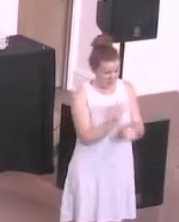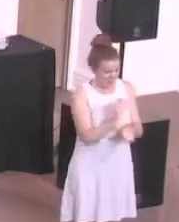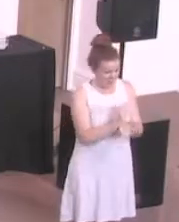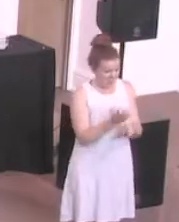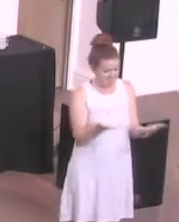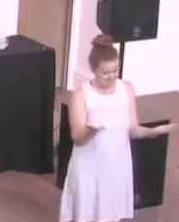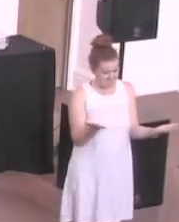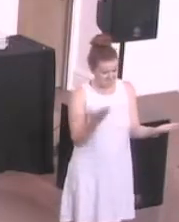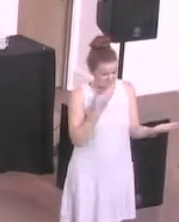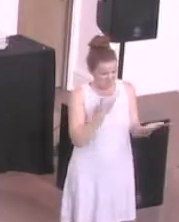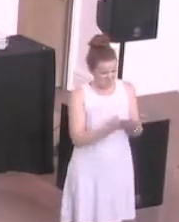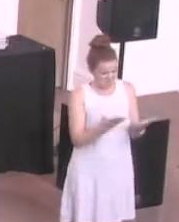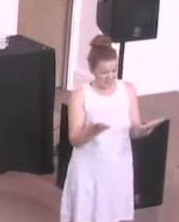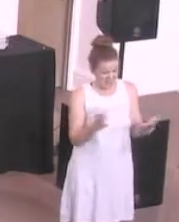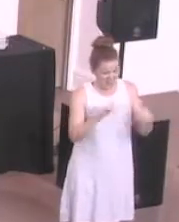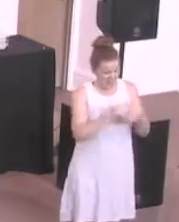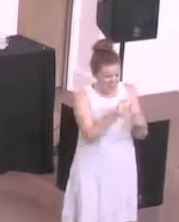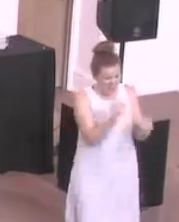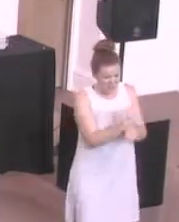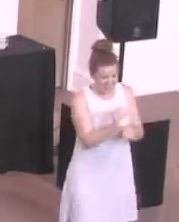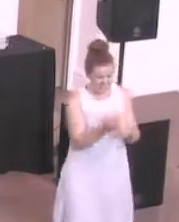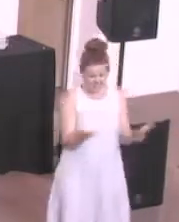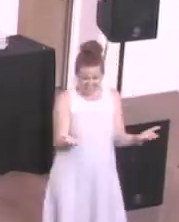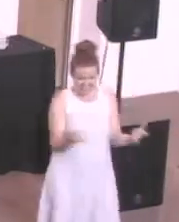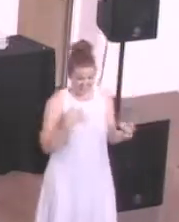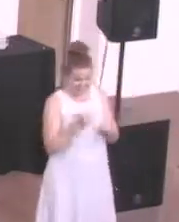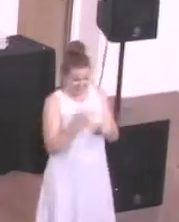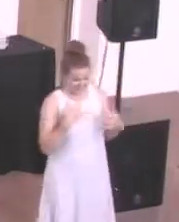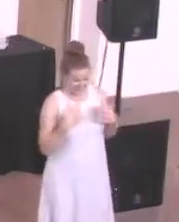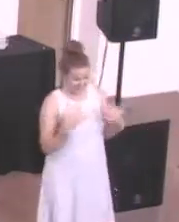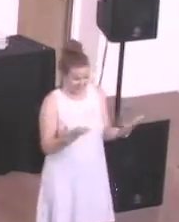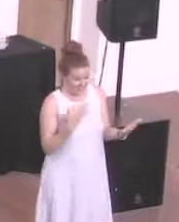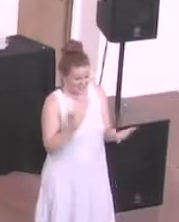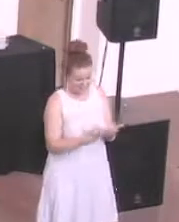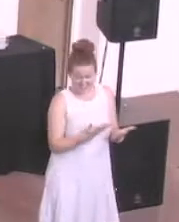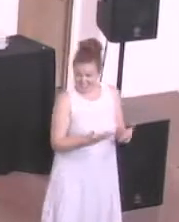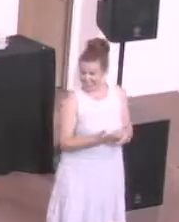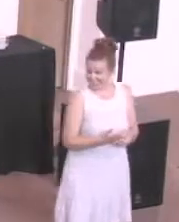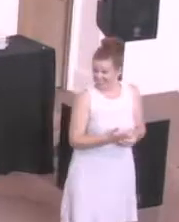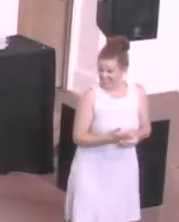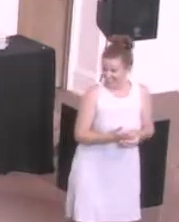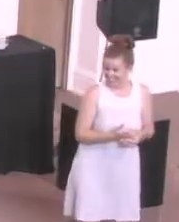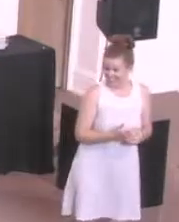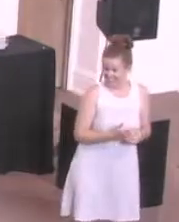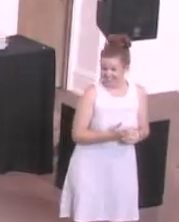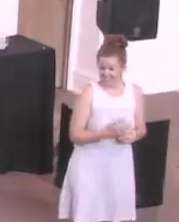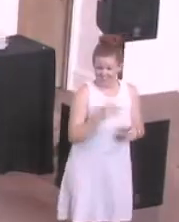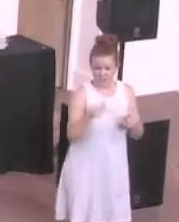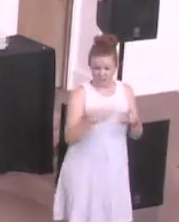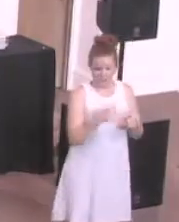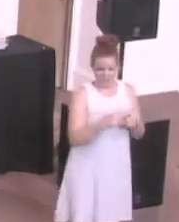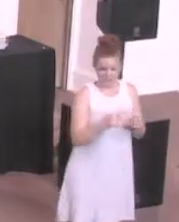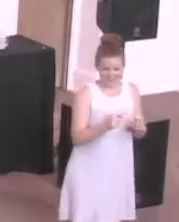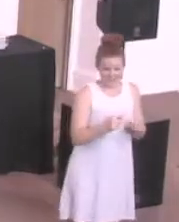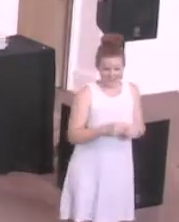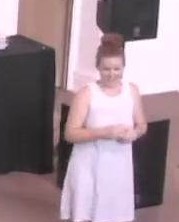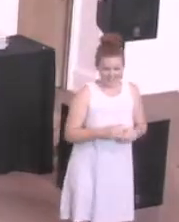tonight? How are you guys doing tonight? All right. So I'm going to ask something.